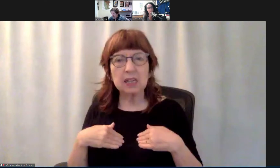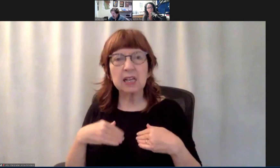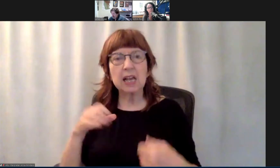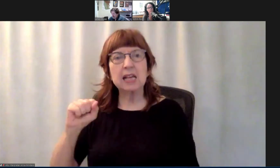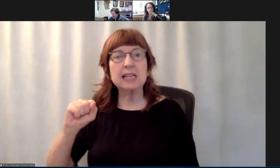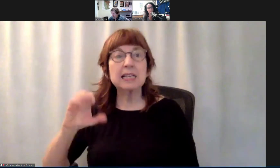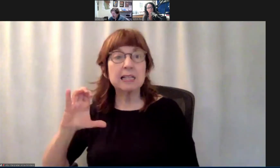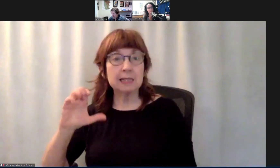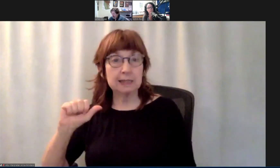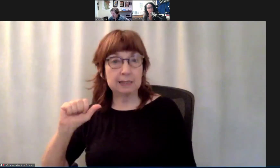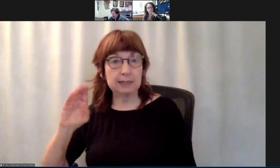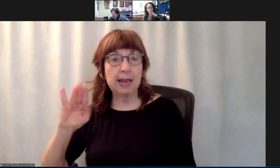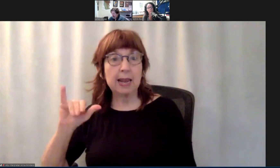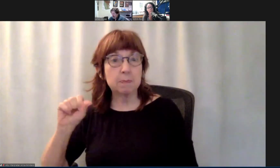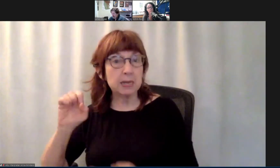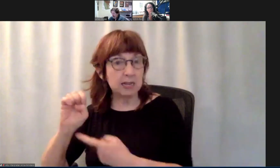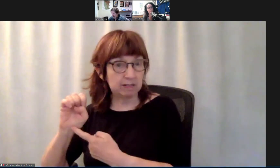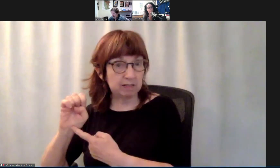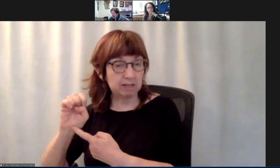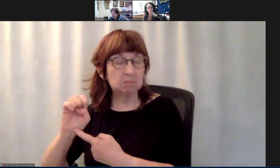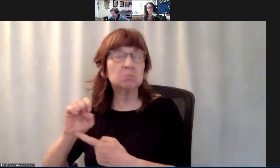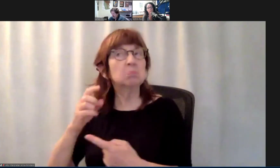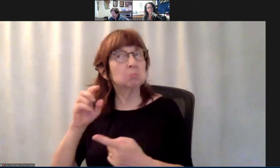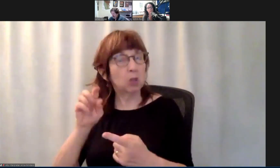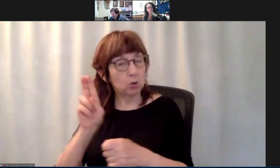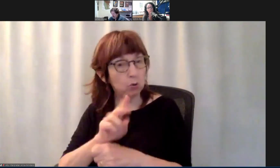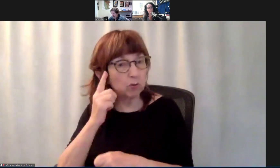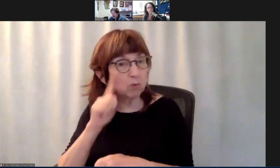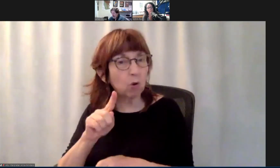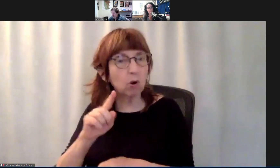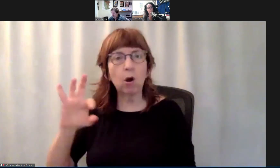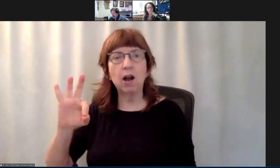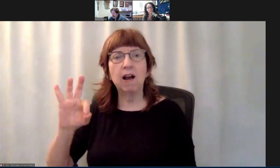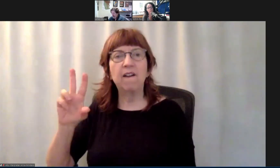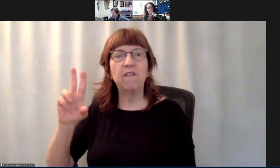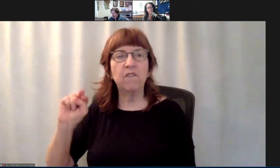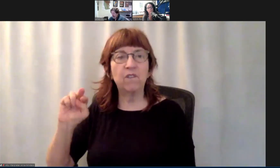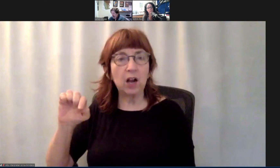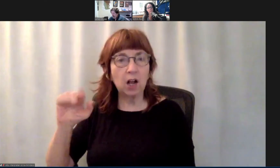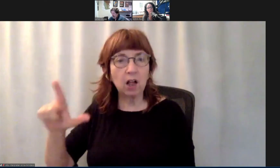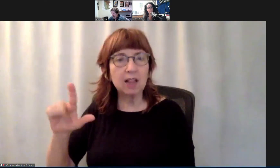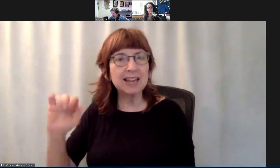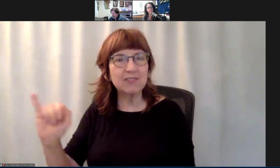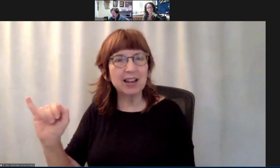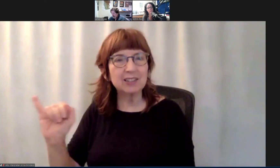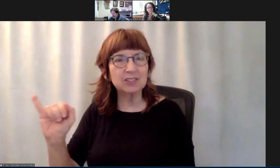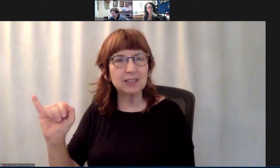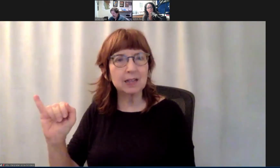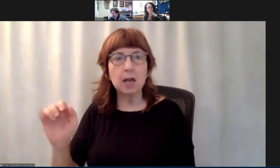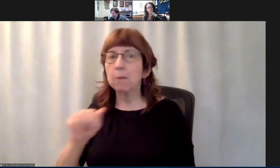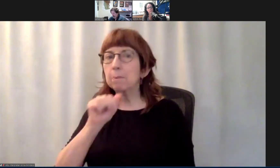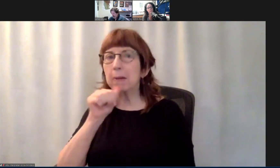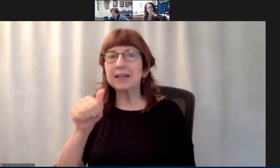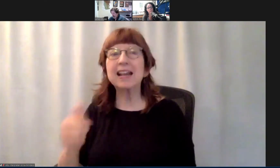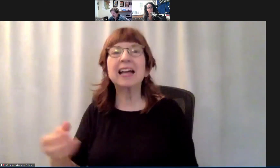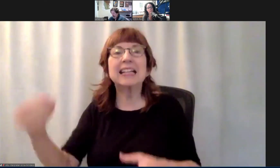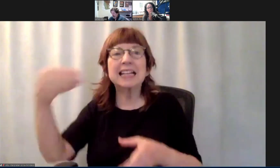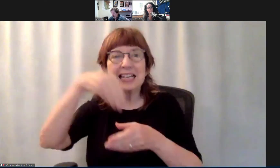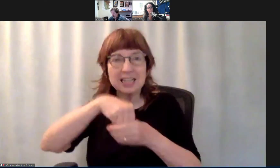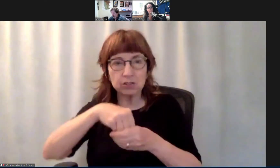Scabies it's been used for, and certain other fungal infections, but not internal medicine